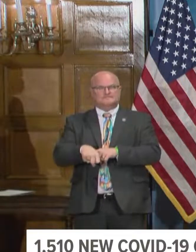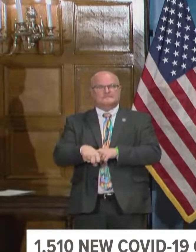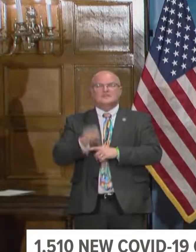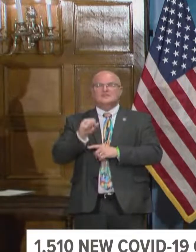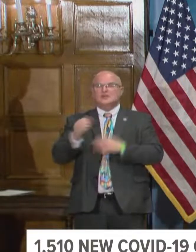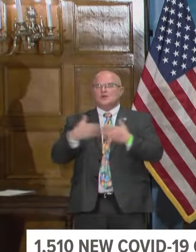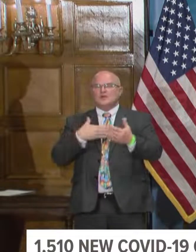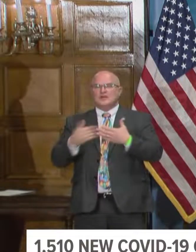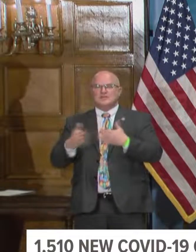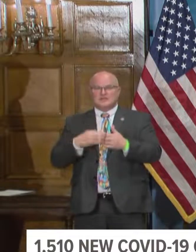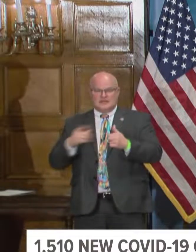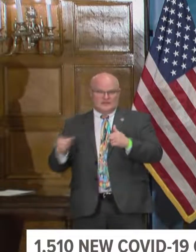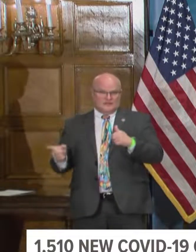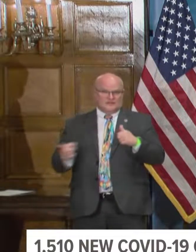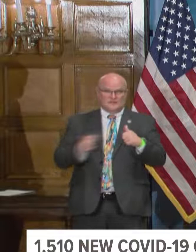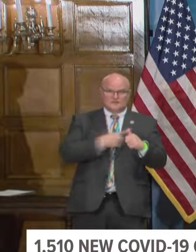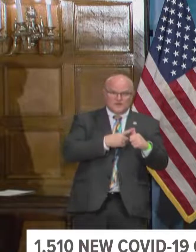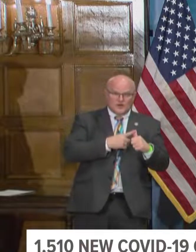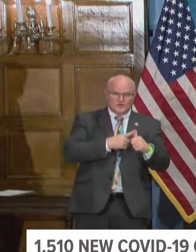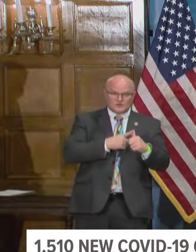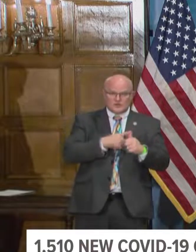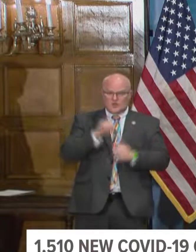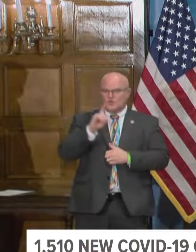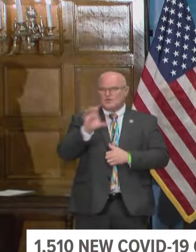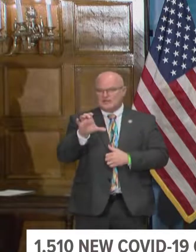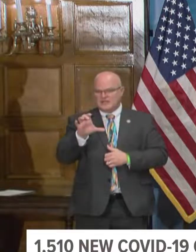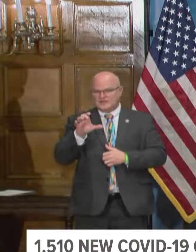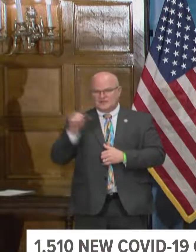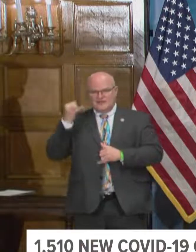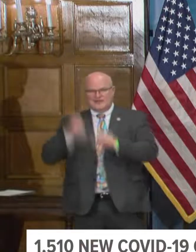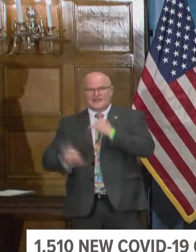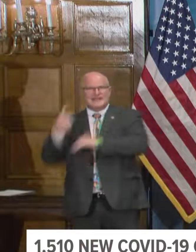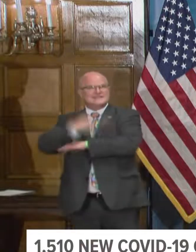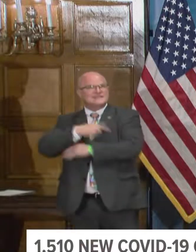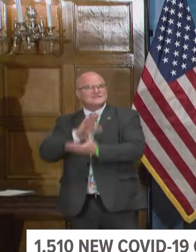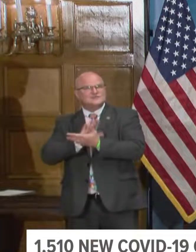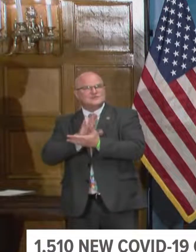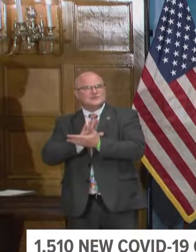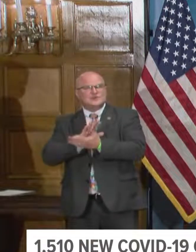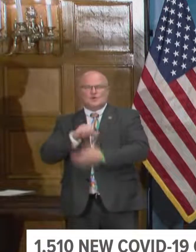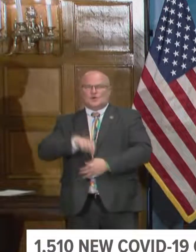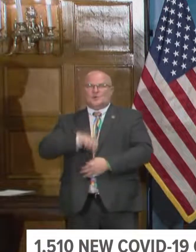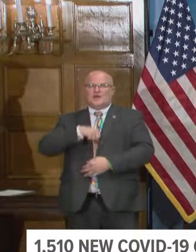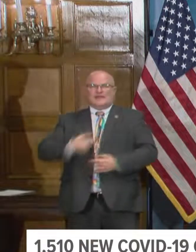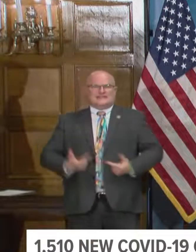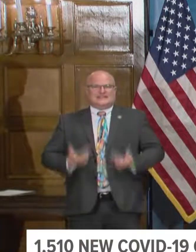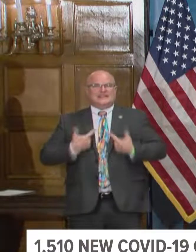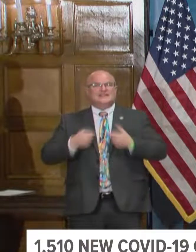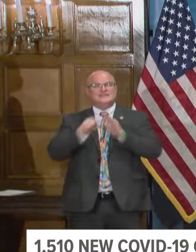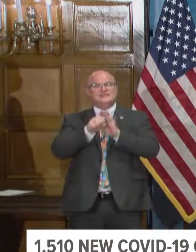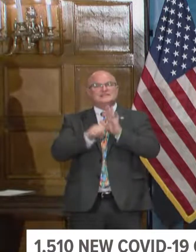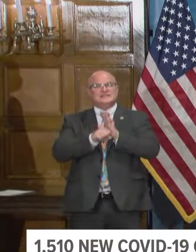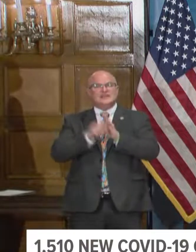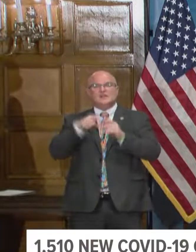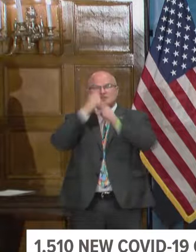whether it be the first, the 100th, or the last day of school, we're proud to live in a state whose vision is to lead the